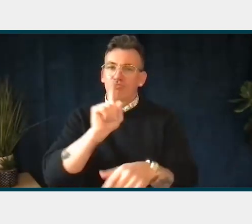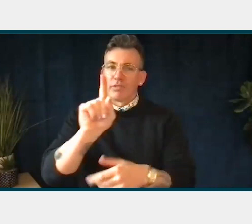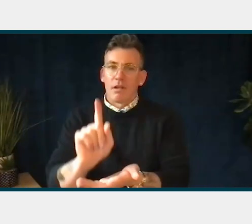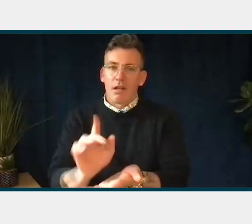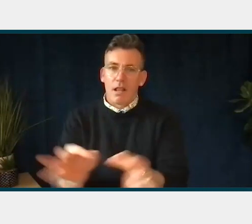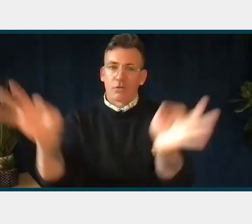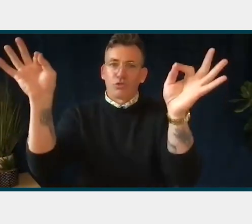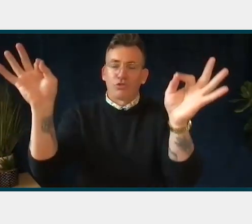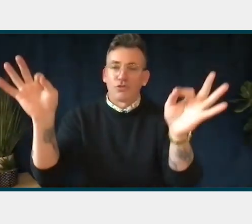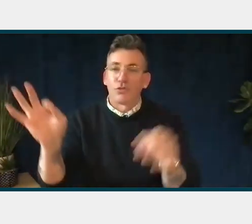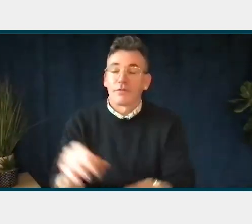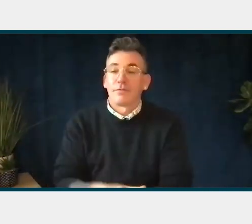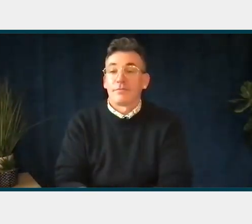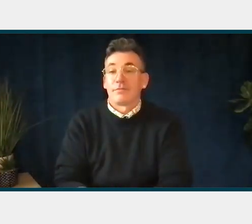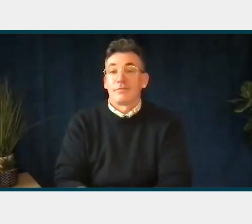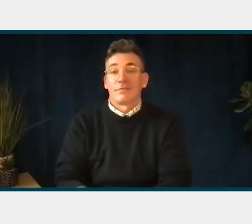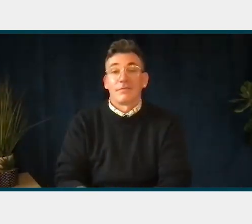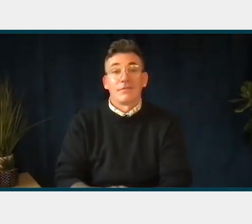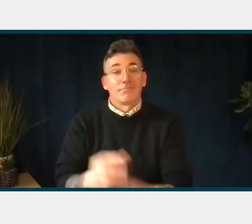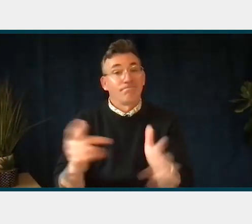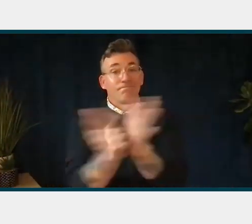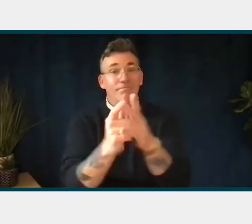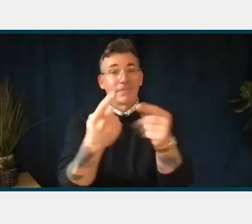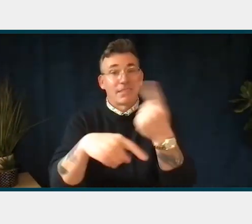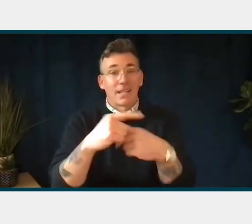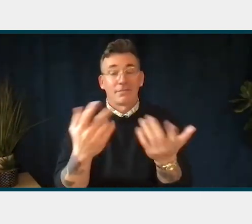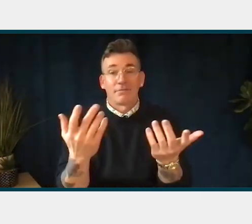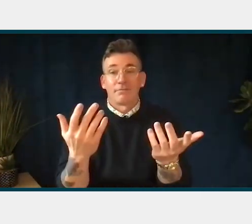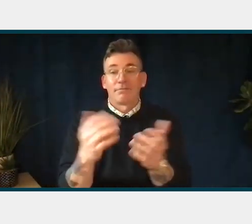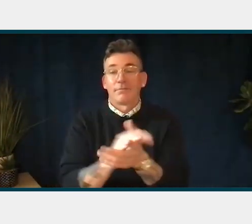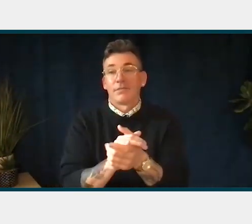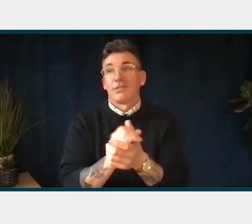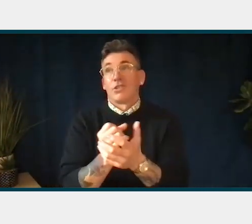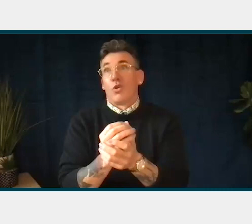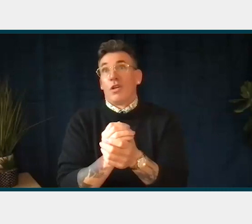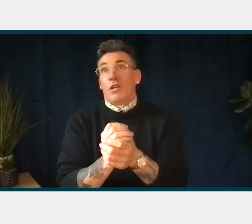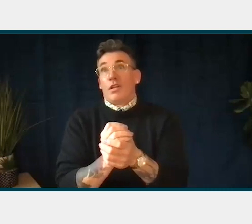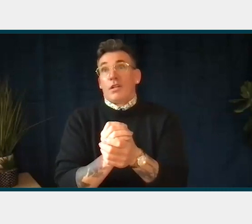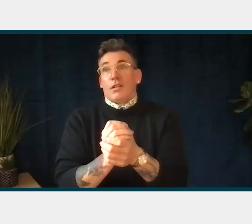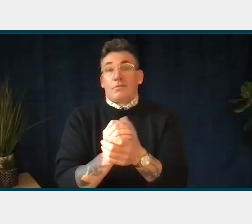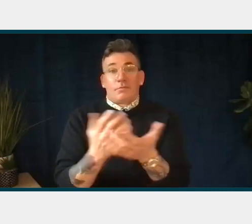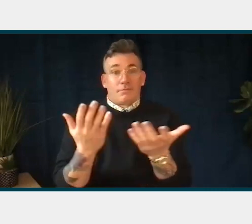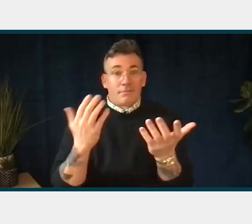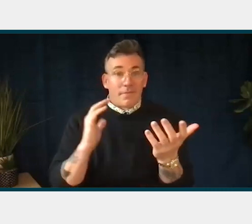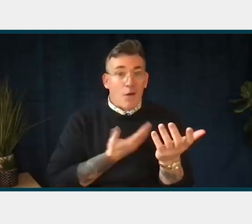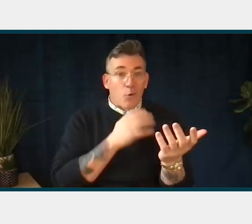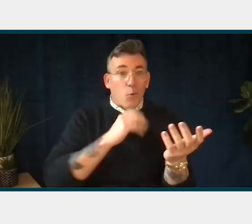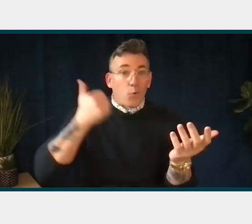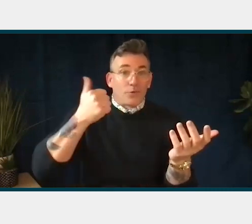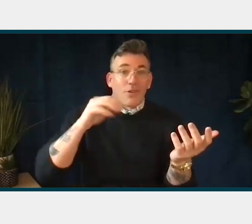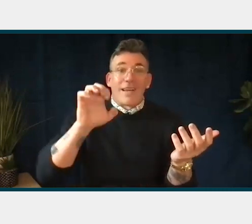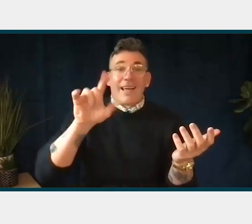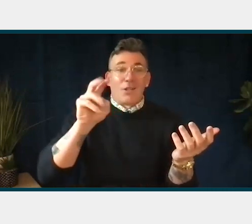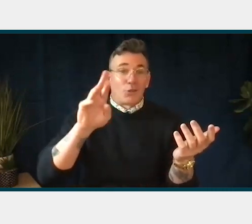language. That speech was a true and pure language. And they banned sign language.